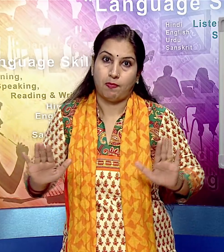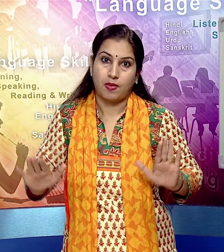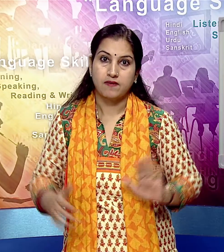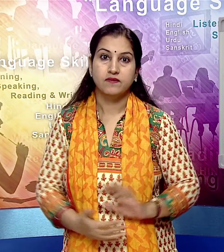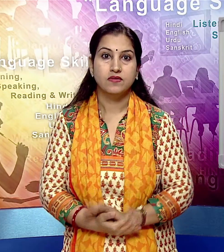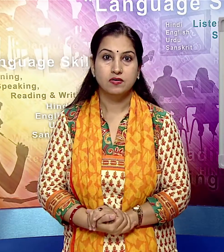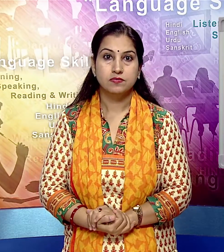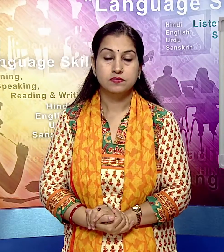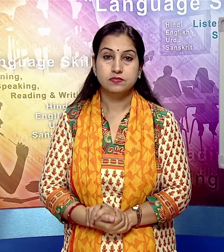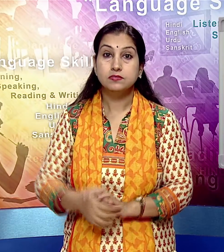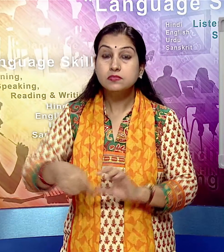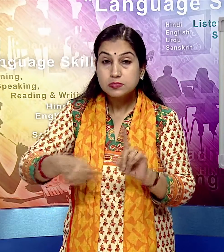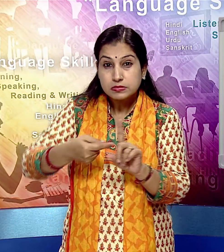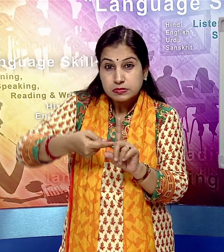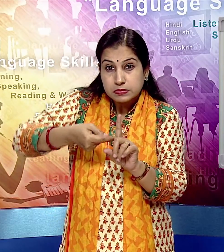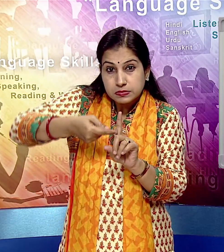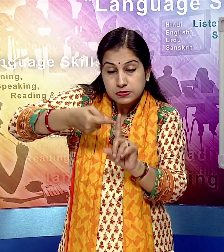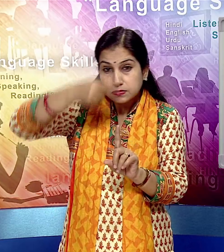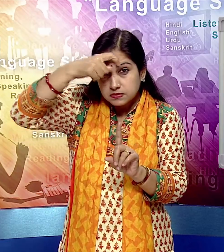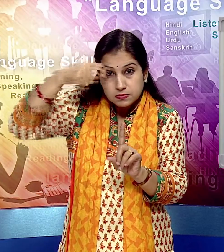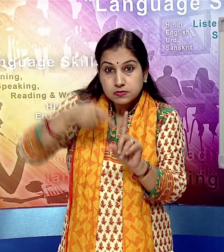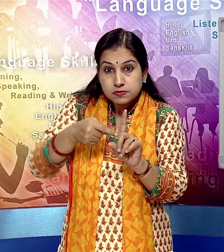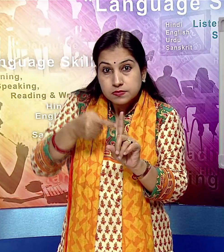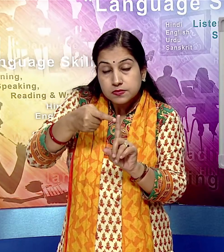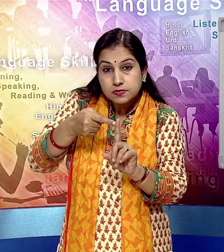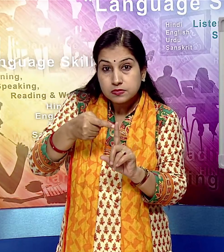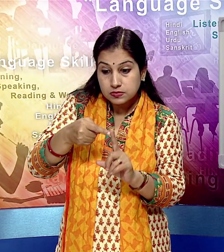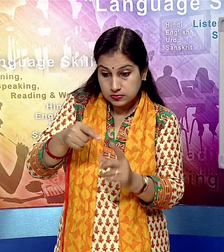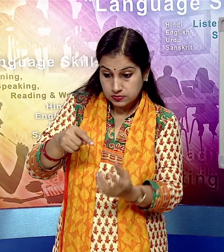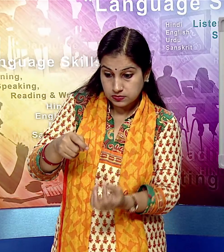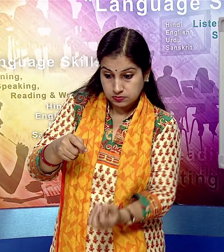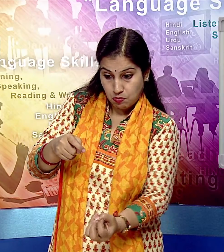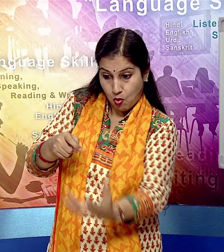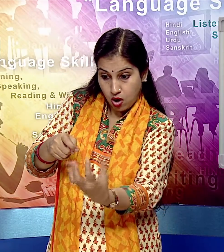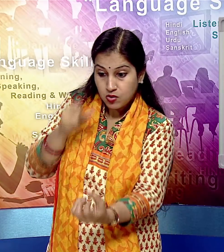The temperature of steam is higher than the boiling water.